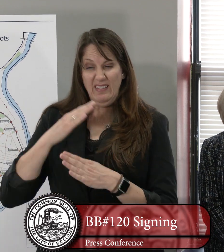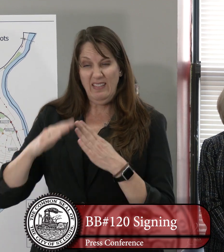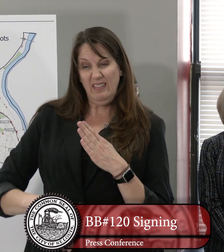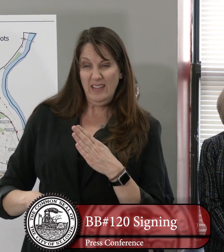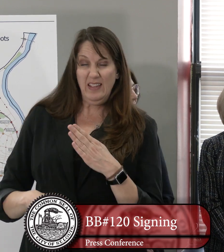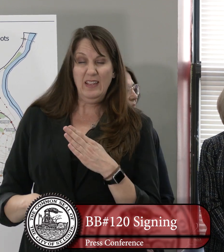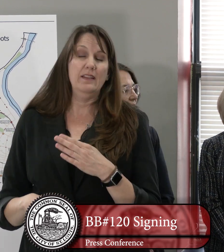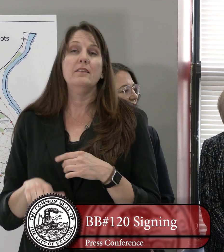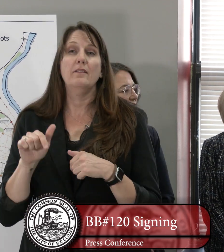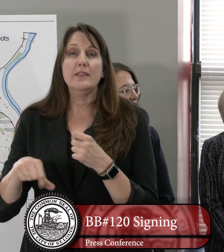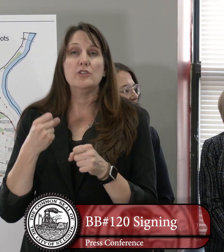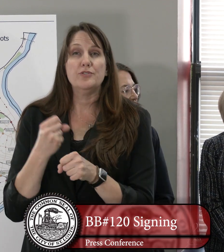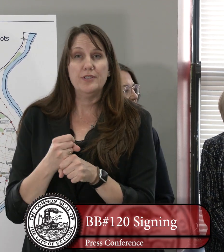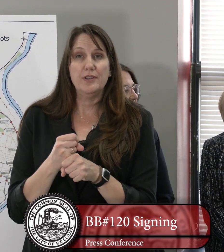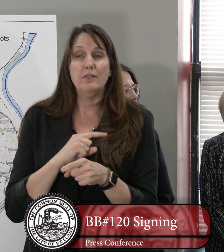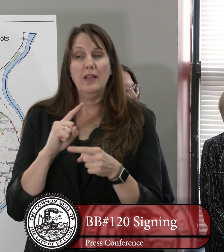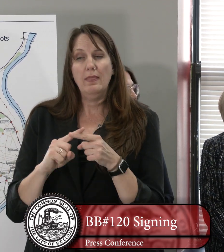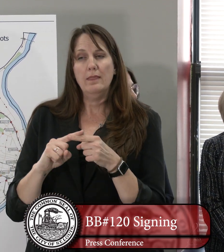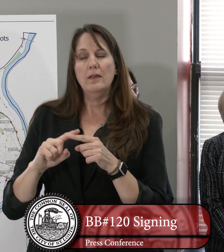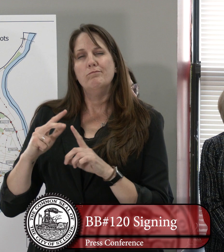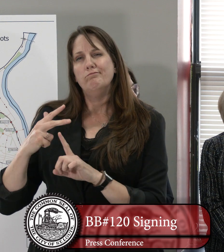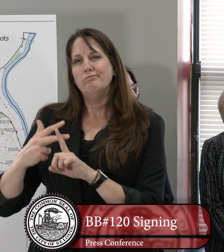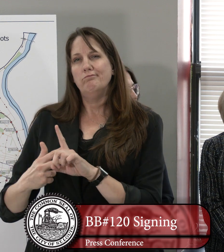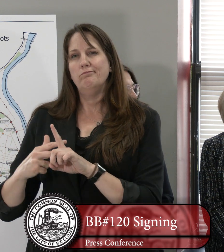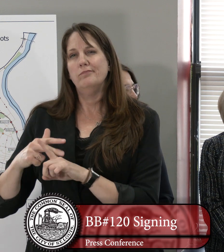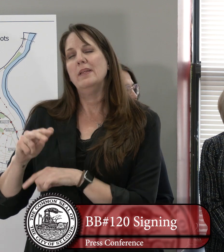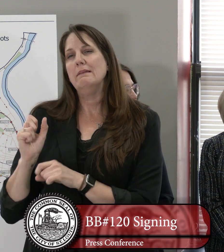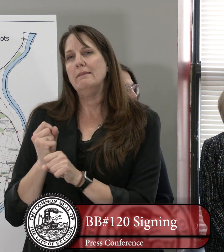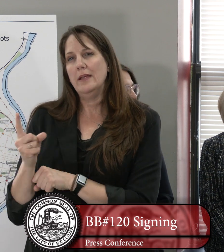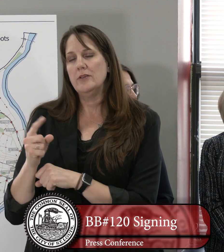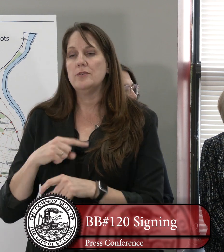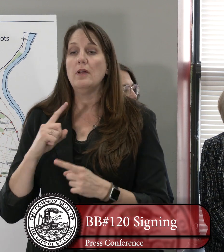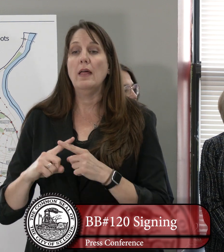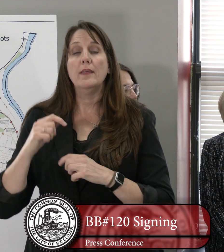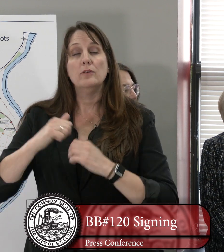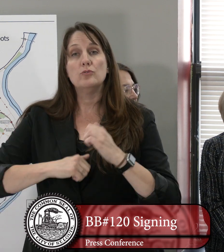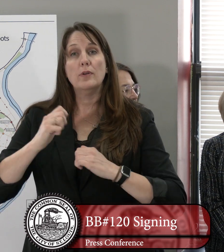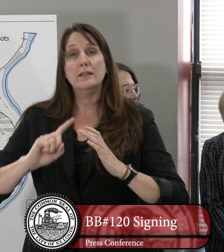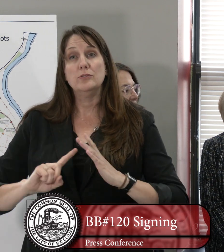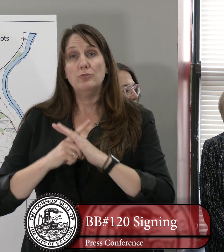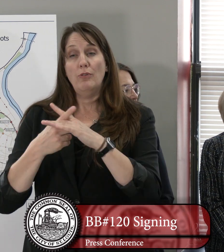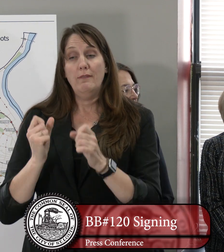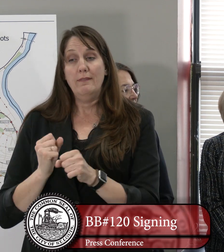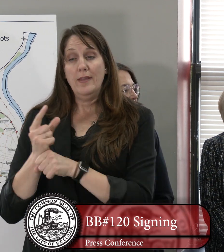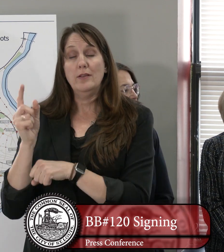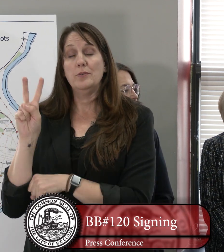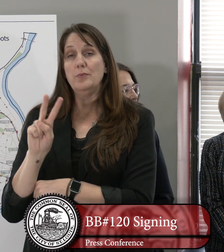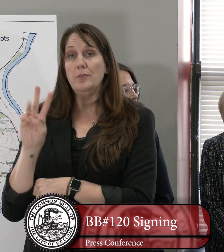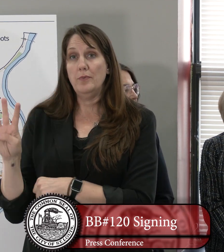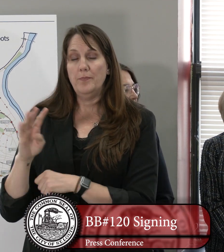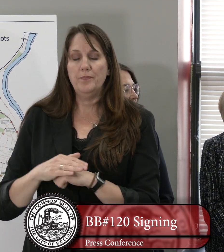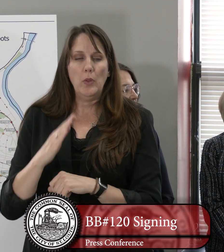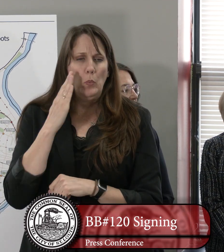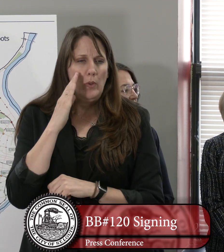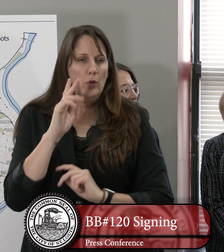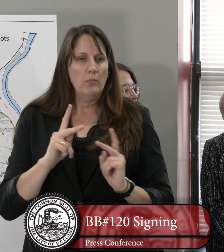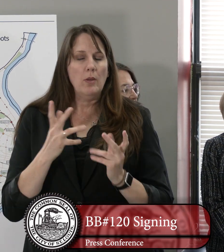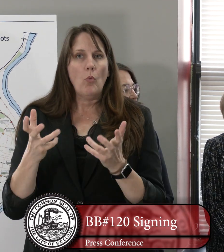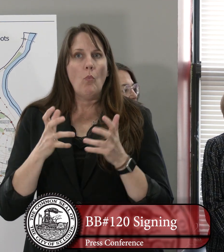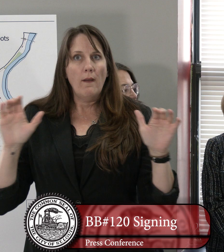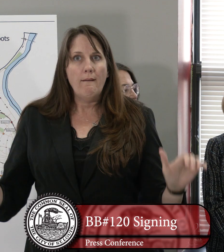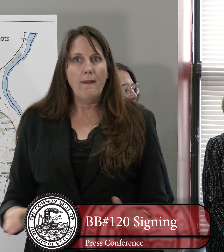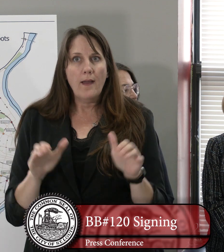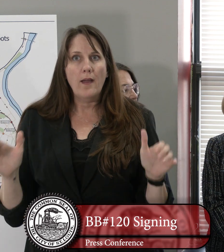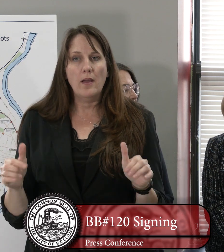of 2024, and construction will begin in '24. We know the people are looking for action, and BPS,